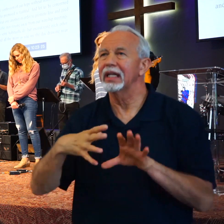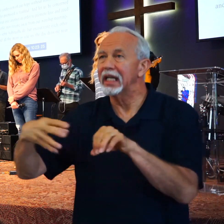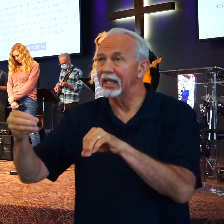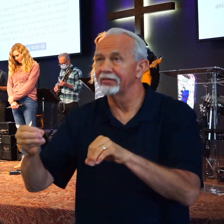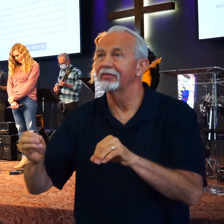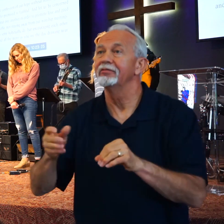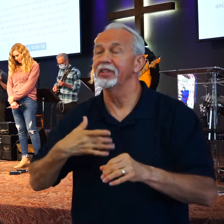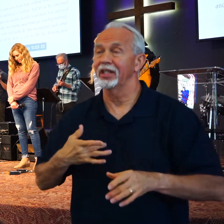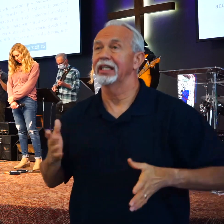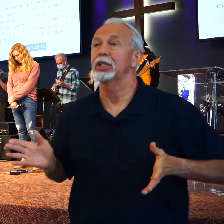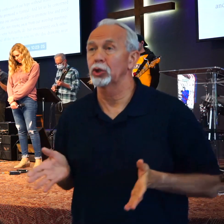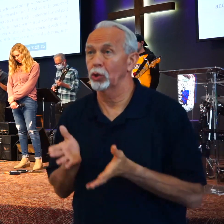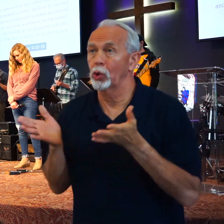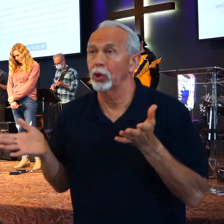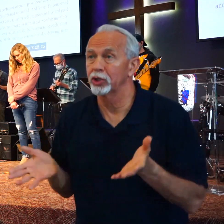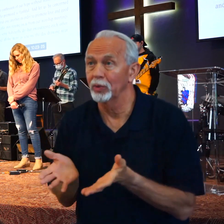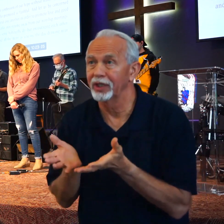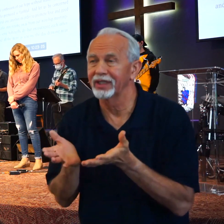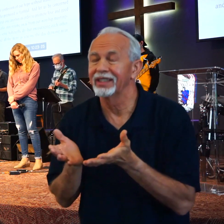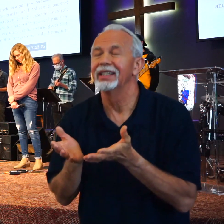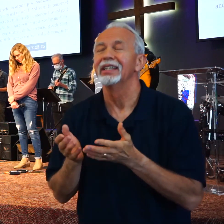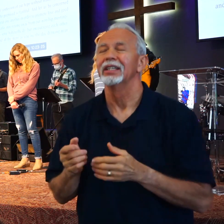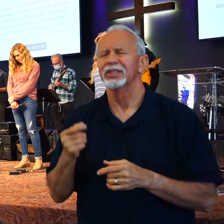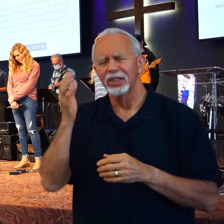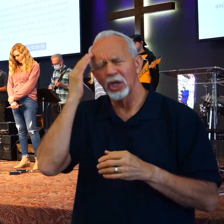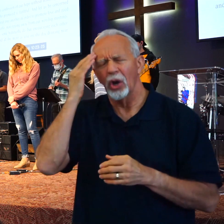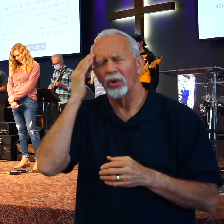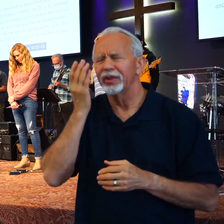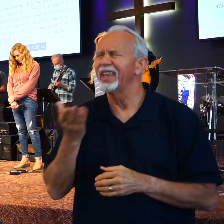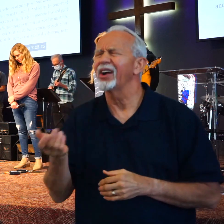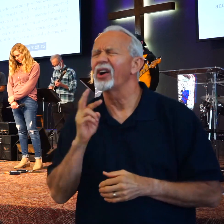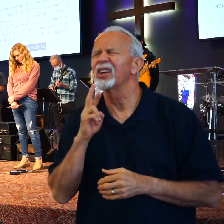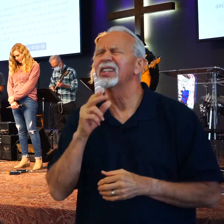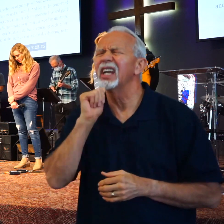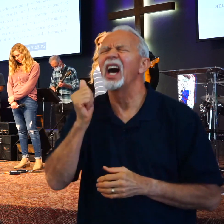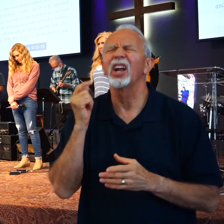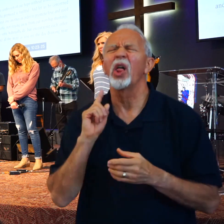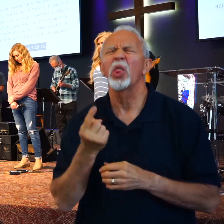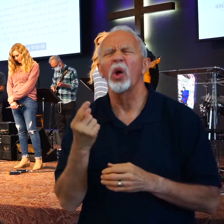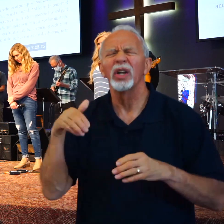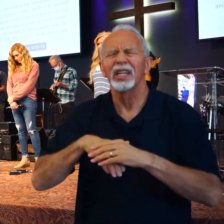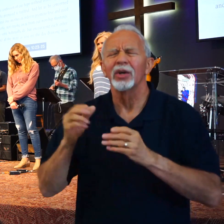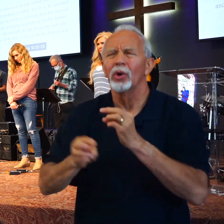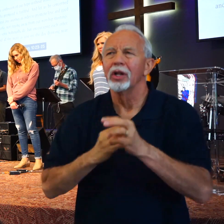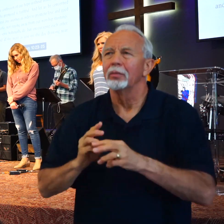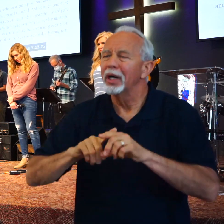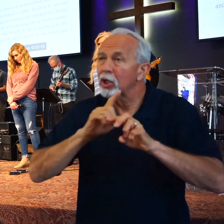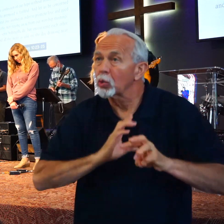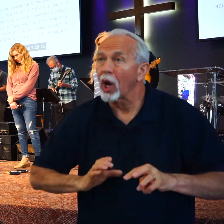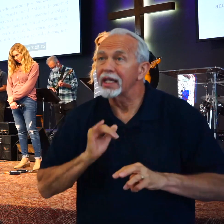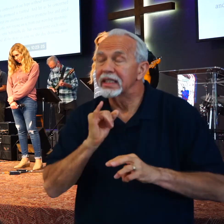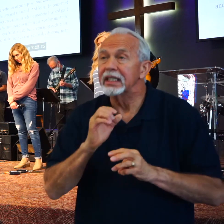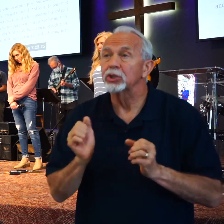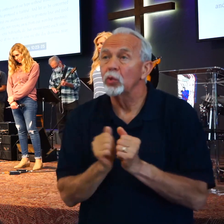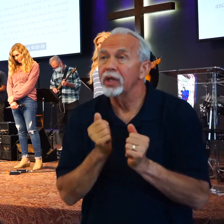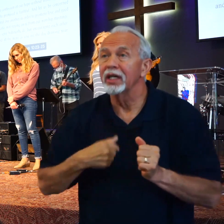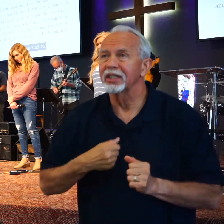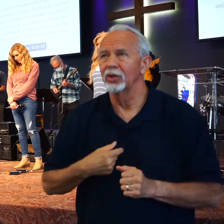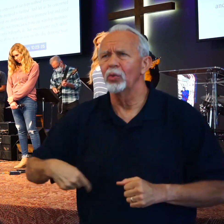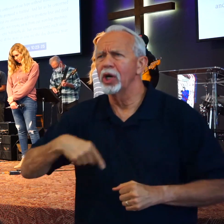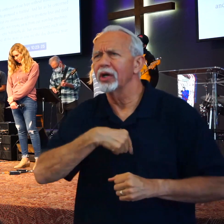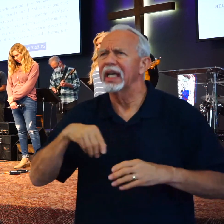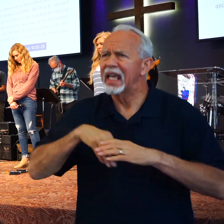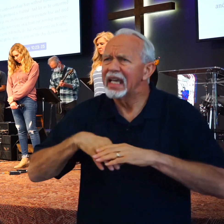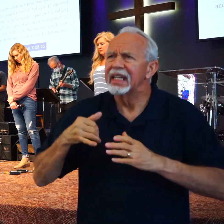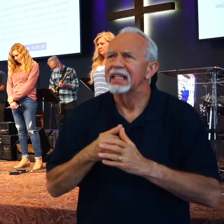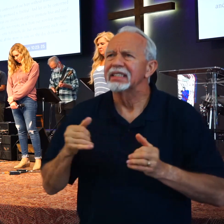encouraged. Encouraged to know that they're not alone in this world, but that Christ is with us and we are in it together. And so,